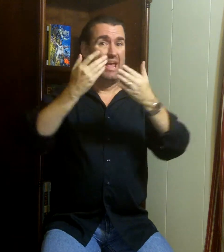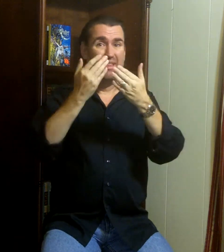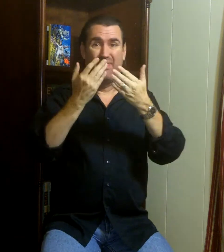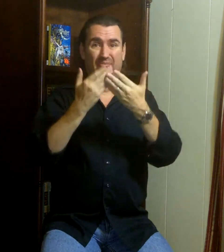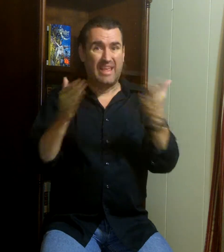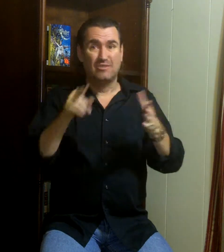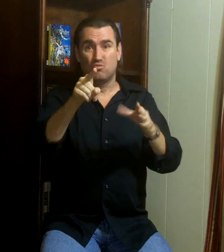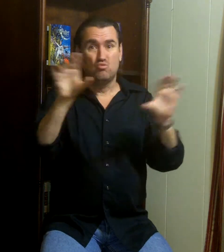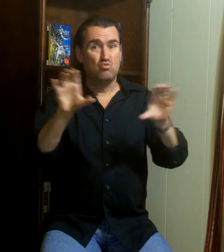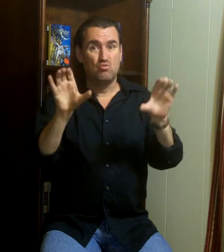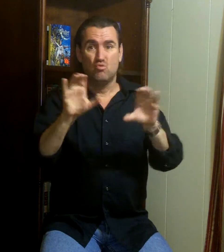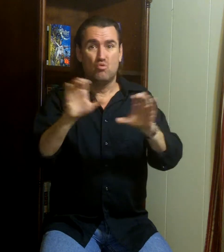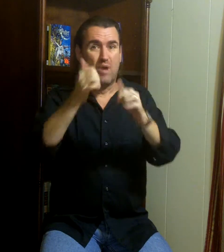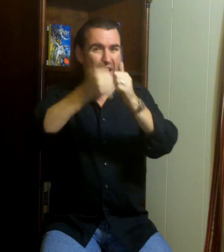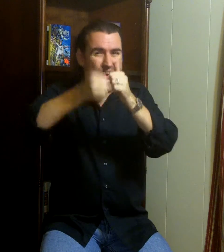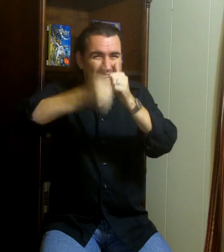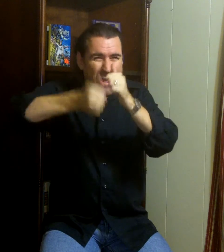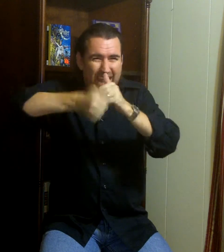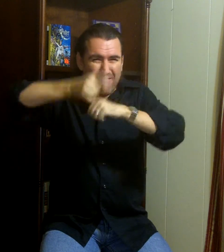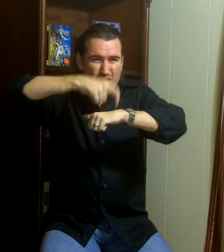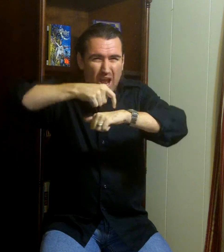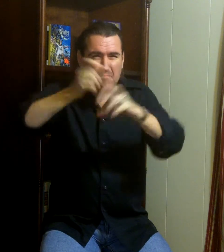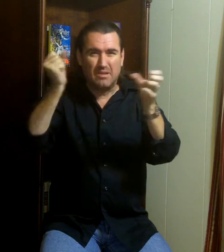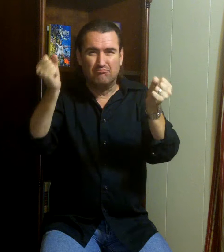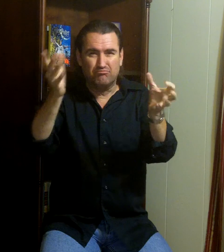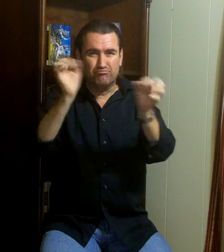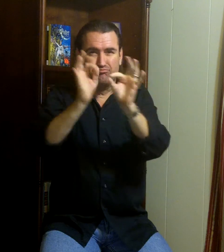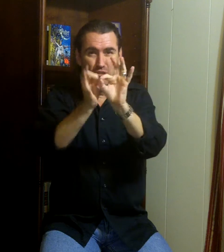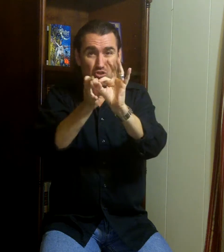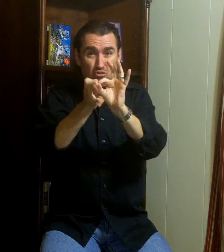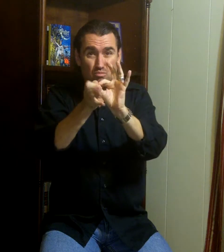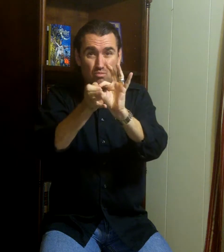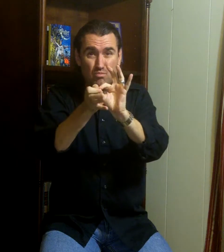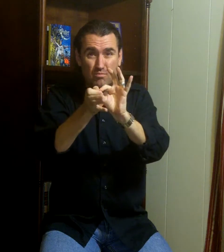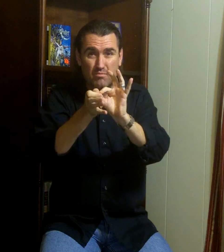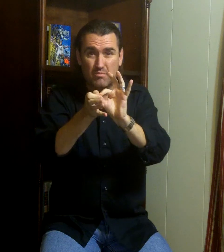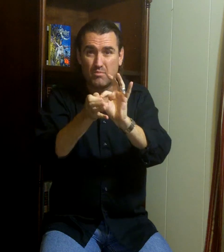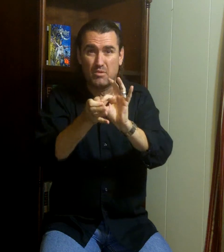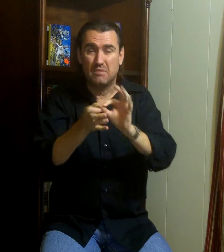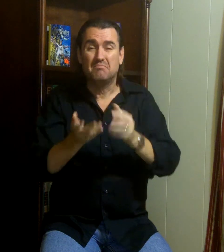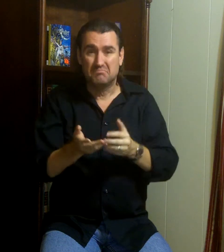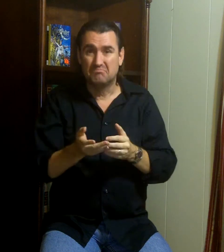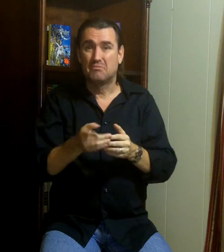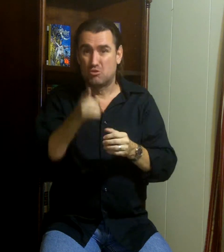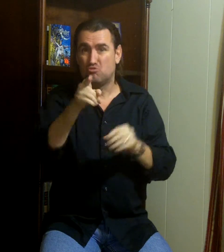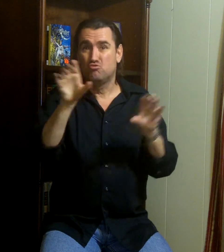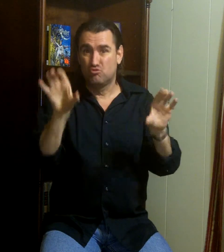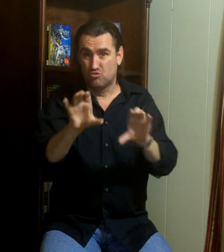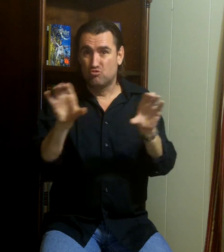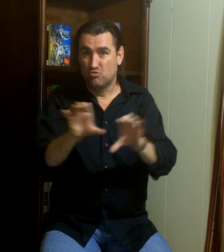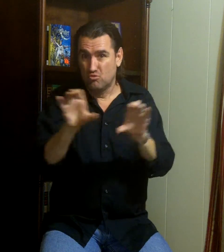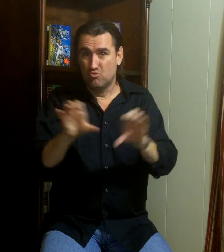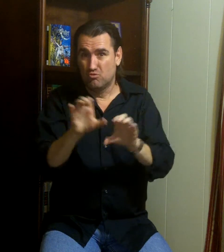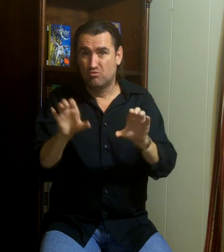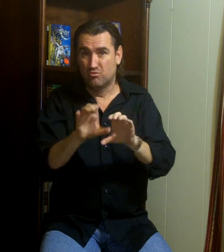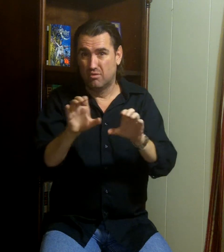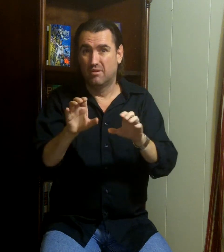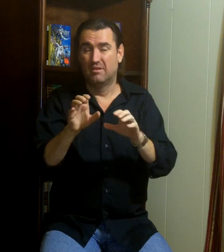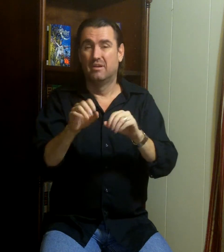interpret. So it's not like it's something that they're throwing in to try to trick you up. It's really meant in a